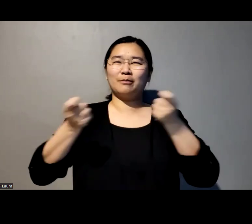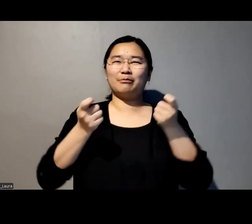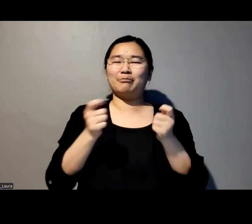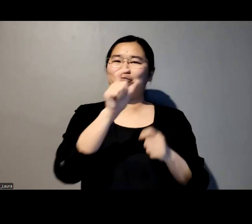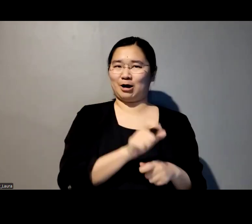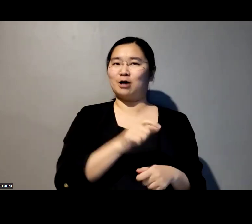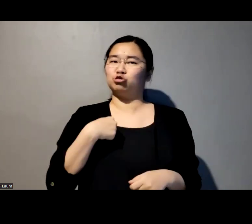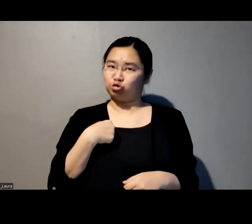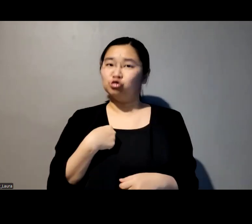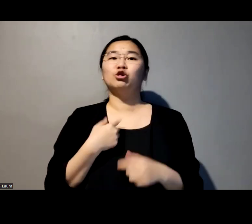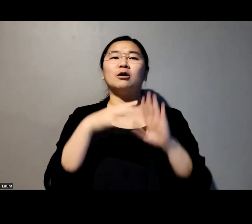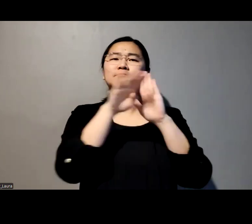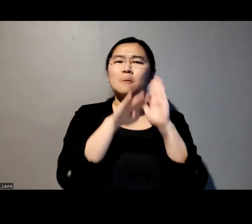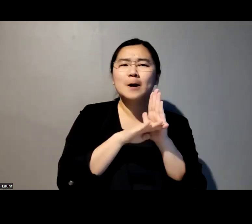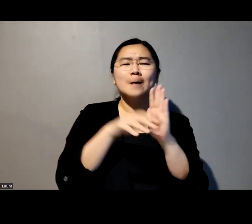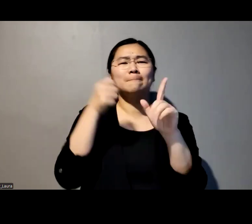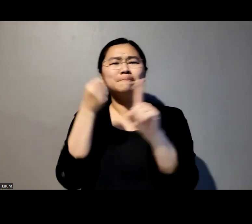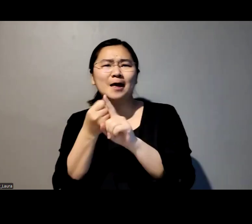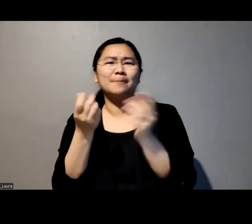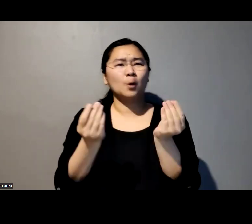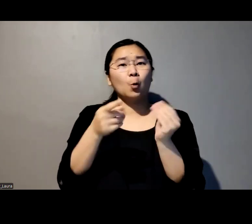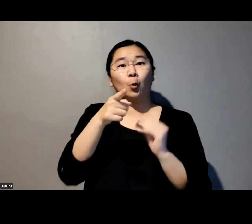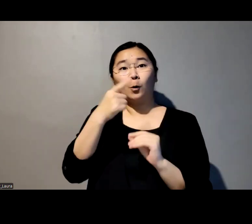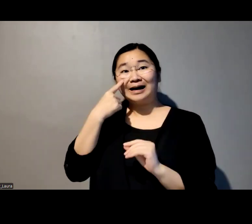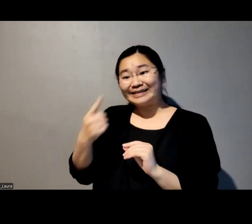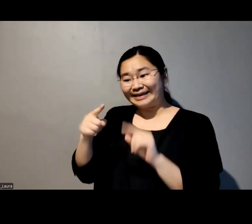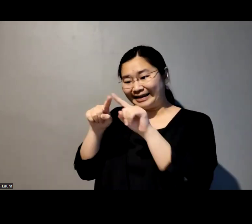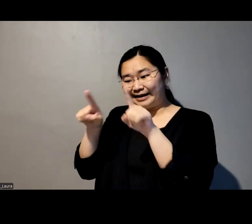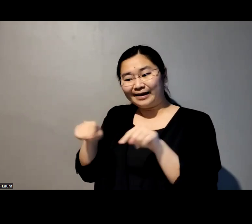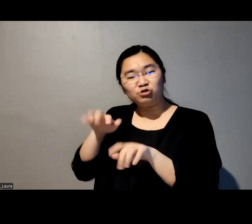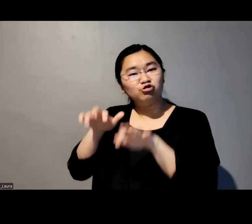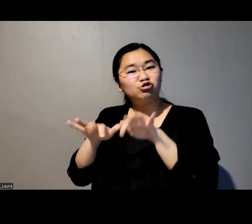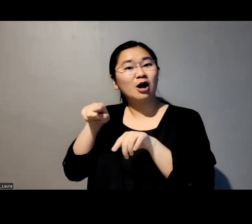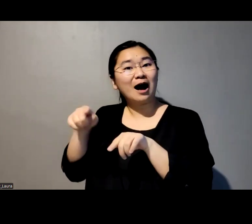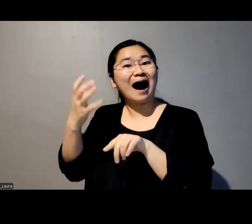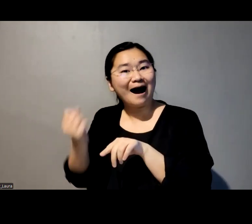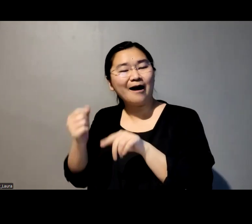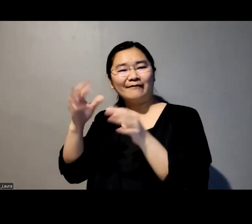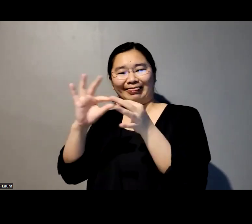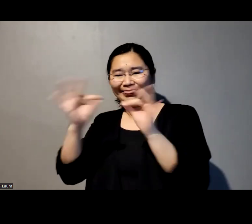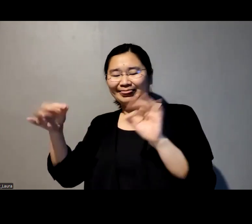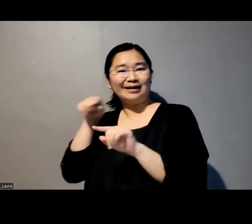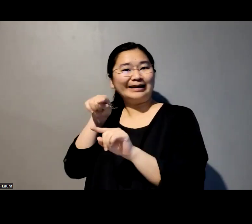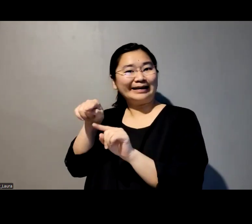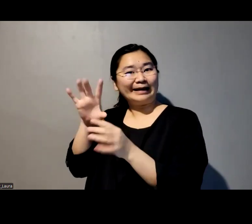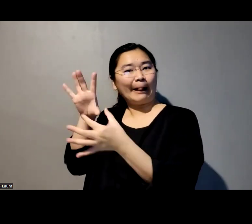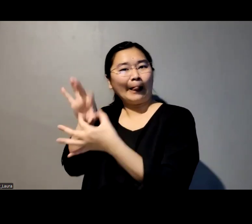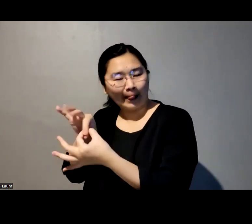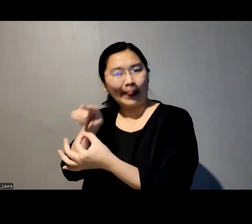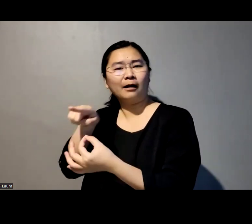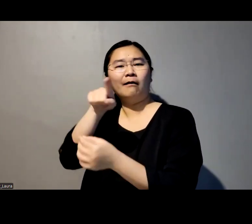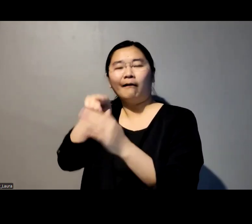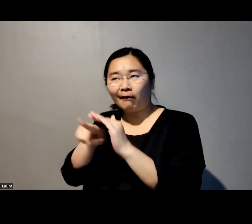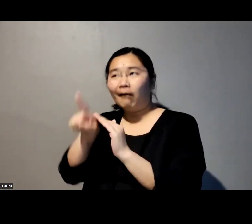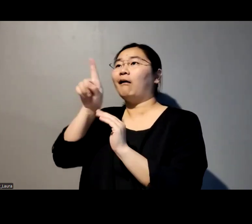IDA Logistics and Webinars, who will take you through a few housekeeping notes before we begin today's webinar. Alexandra, over